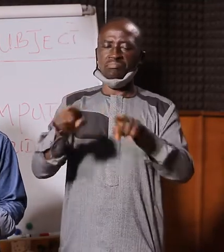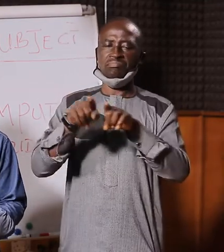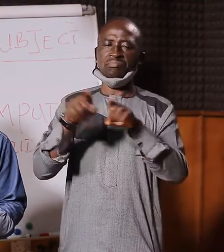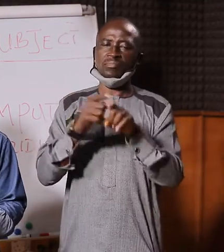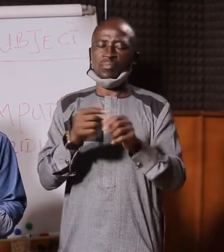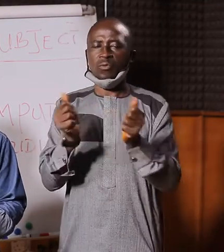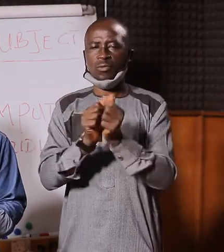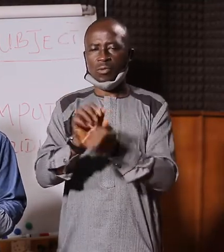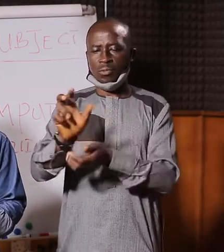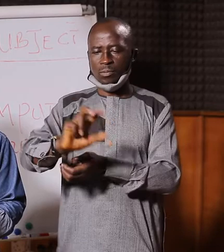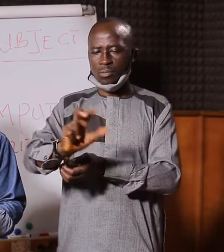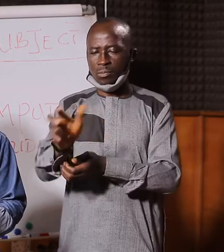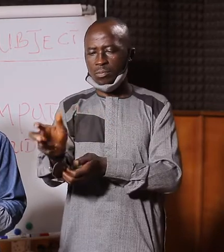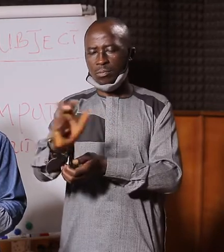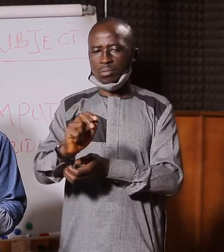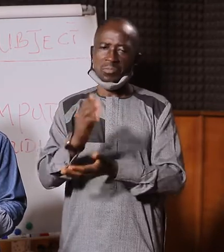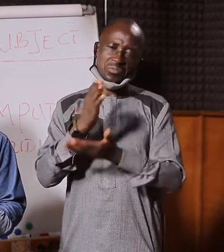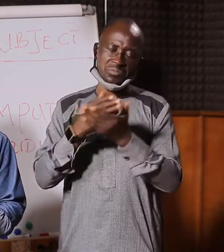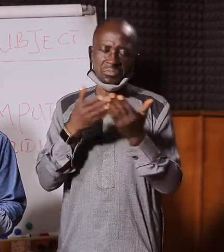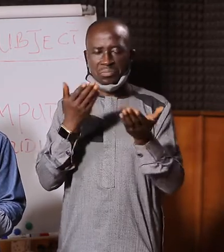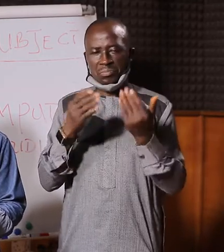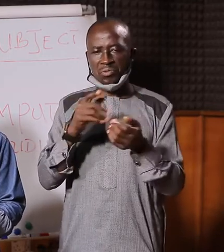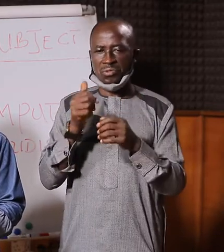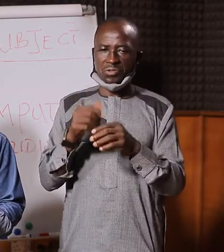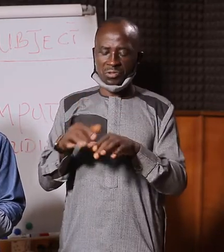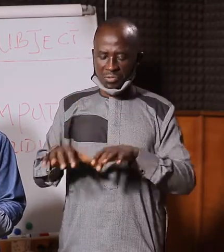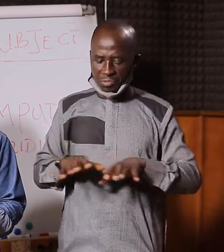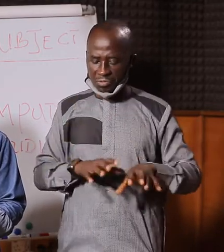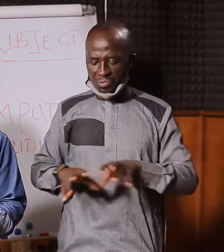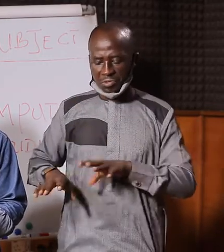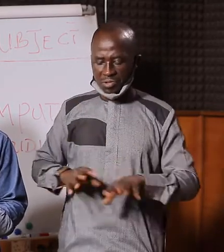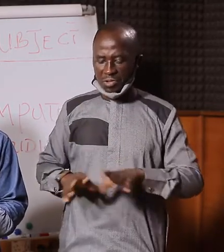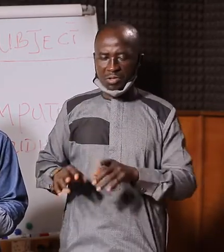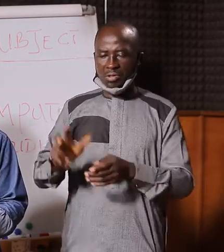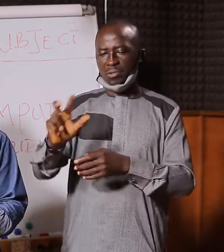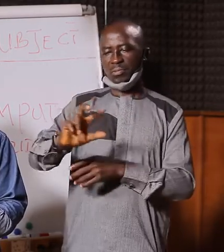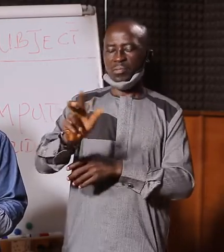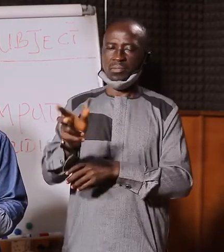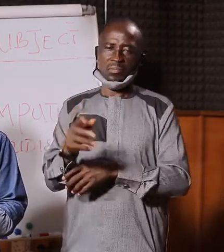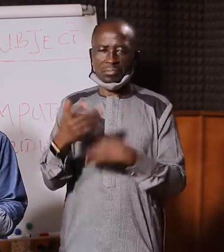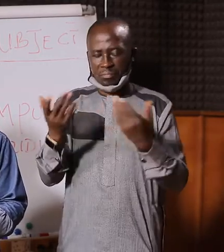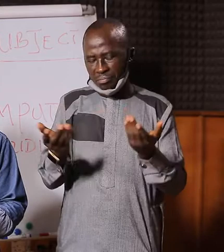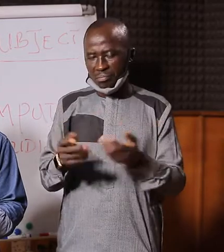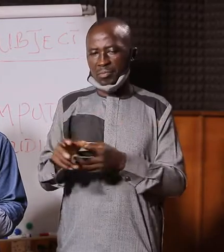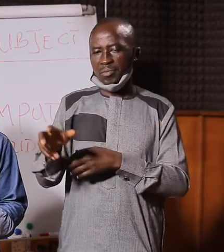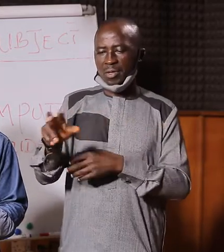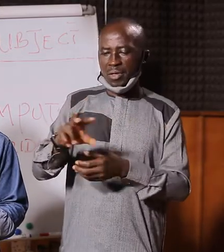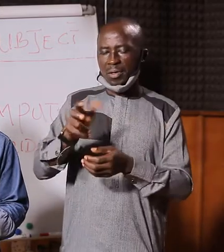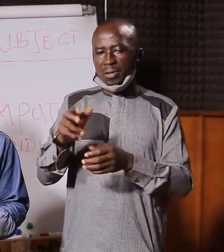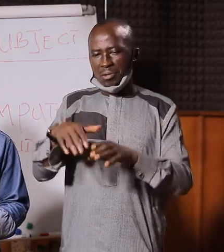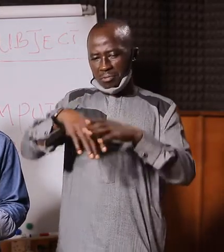the mouse. Some people would call it the laptop mouse. Well, mouse comes in